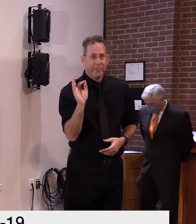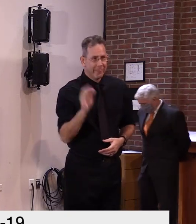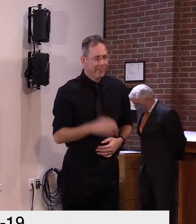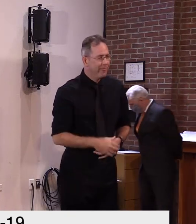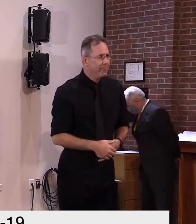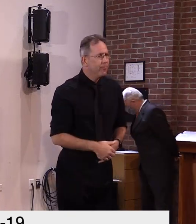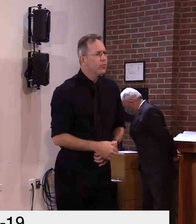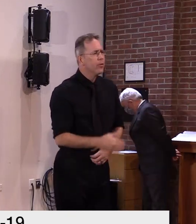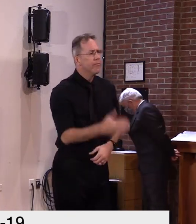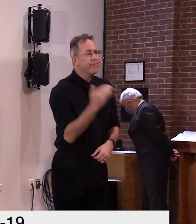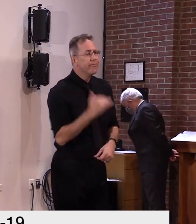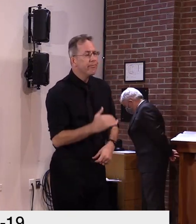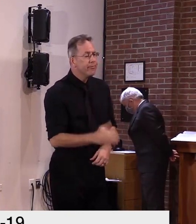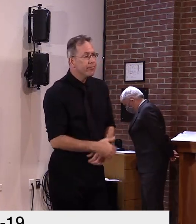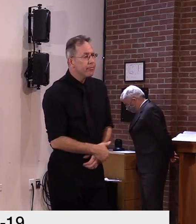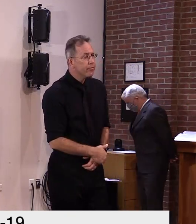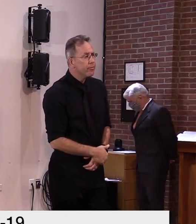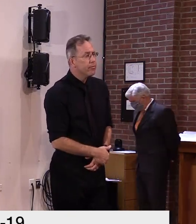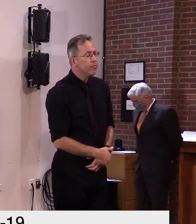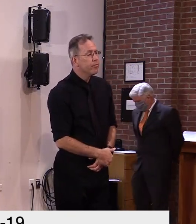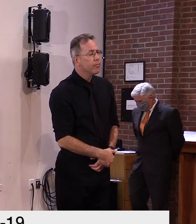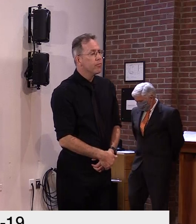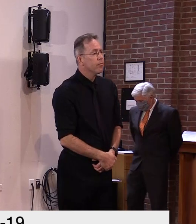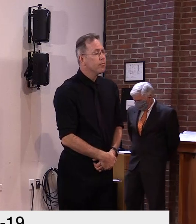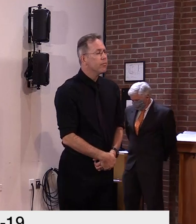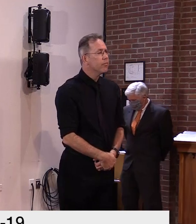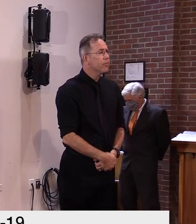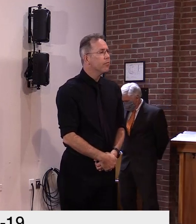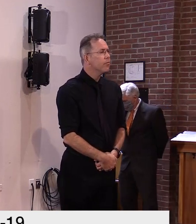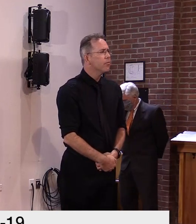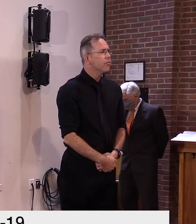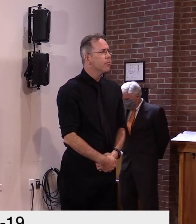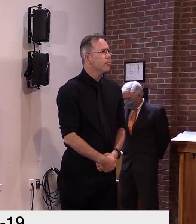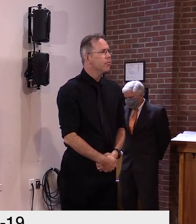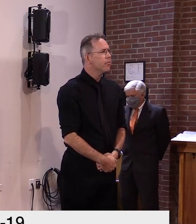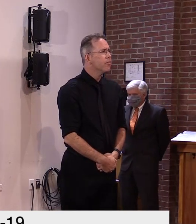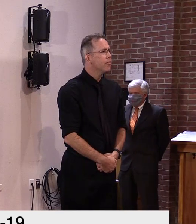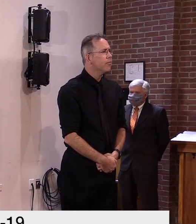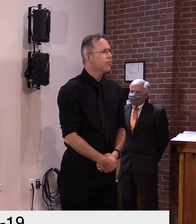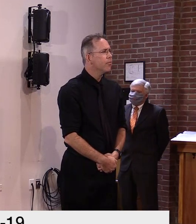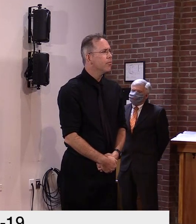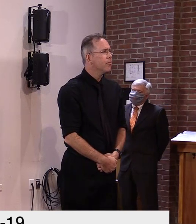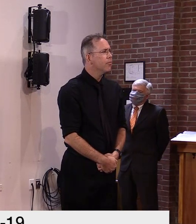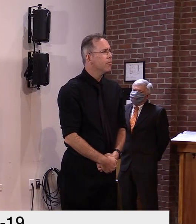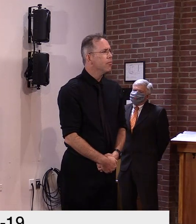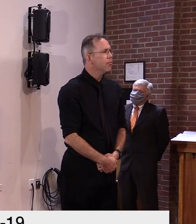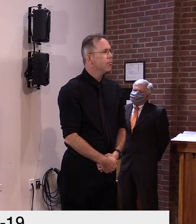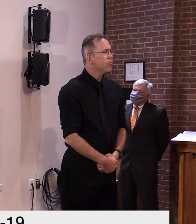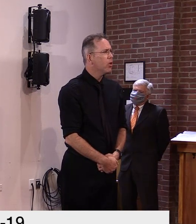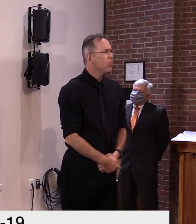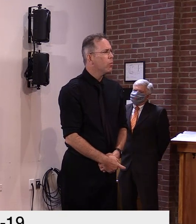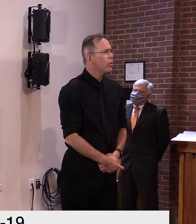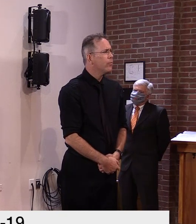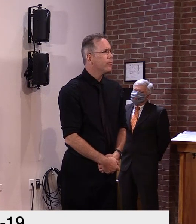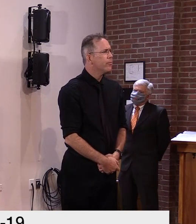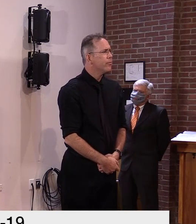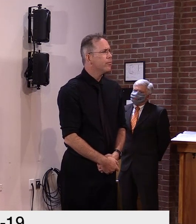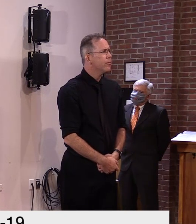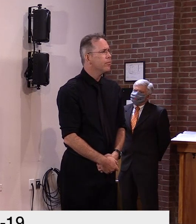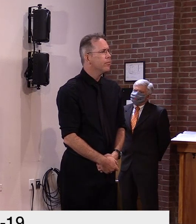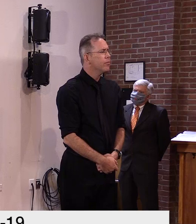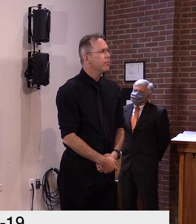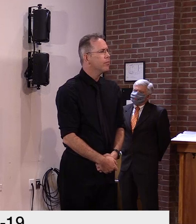John Dillon, VPR. Hello. Yes, thank you. A question perhaps also for